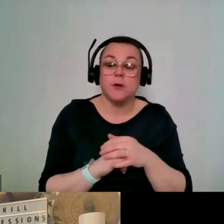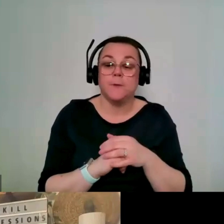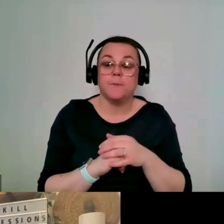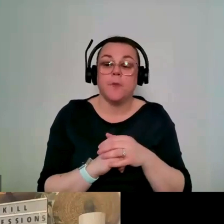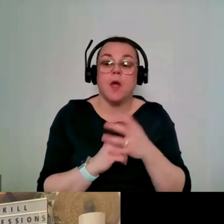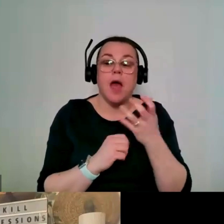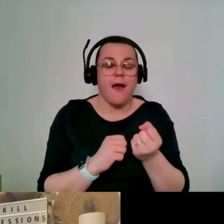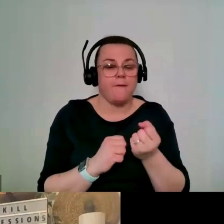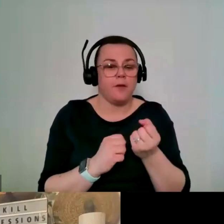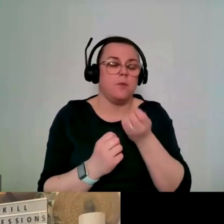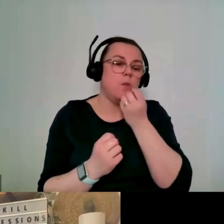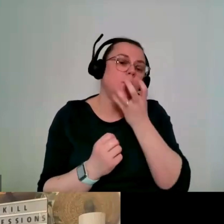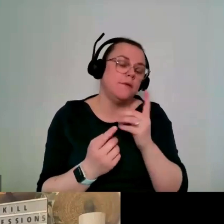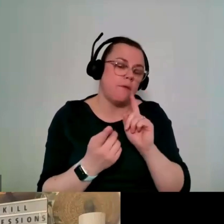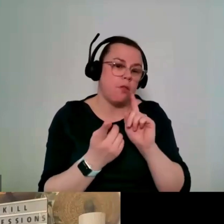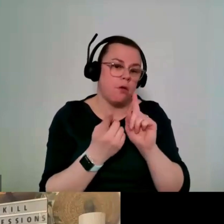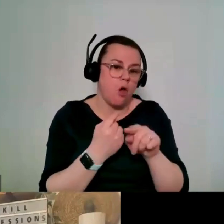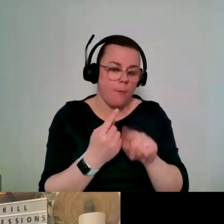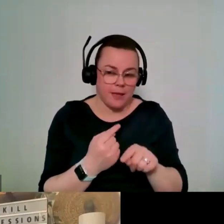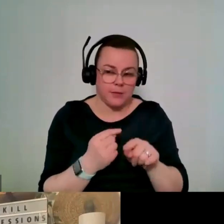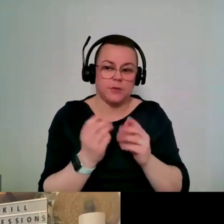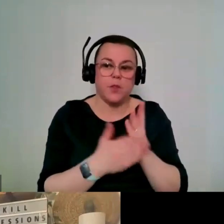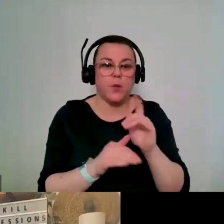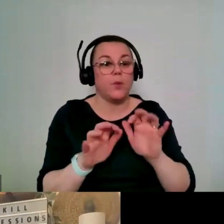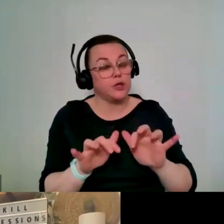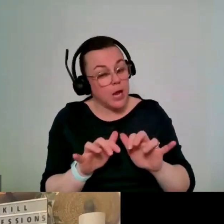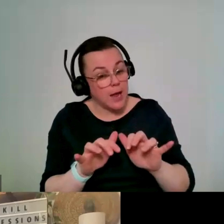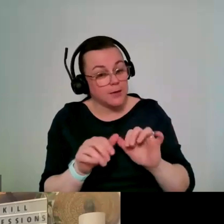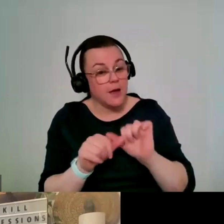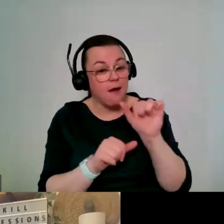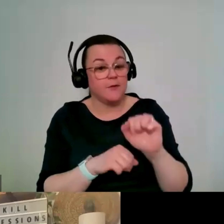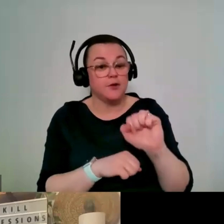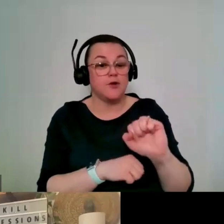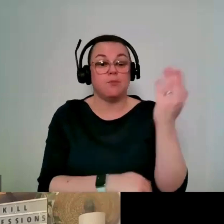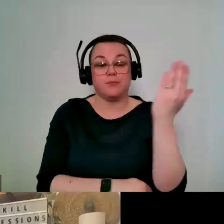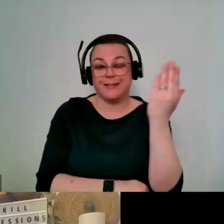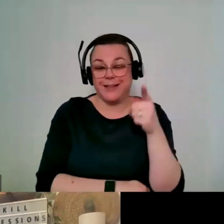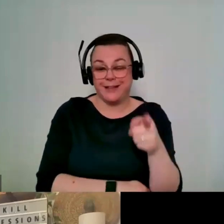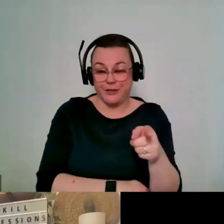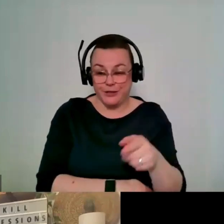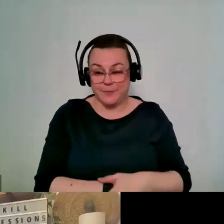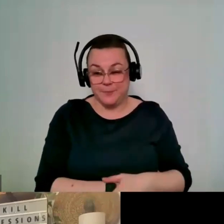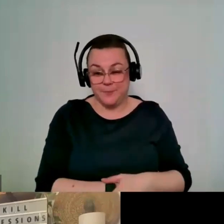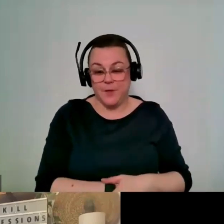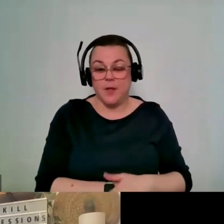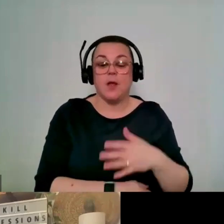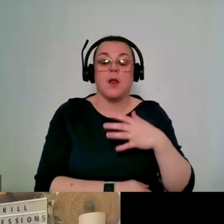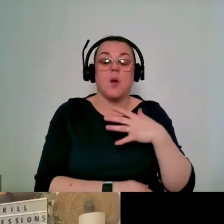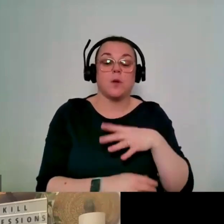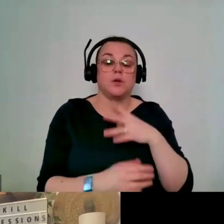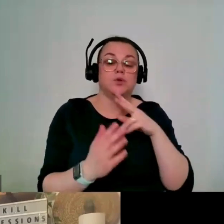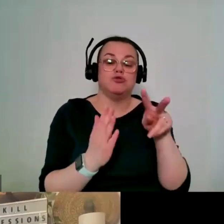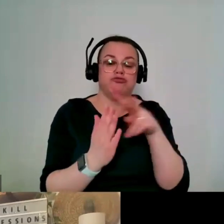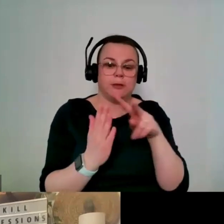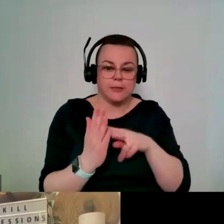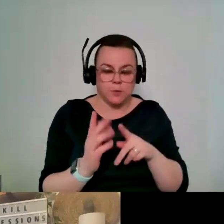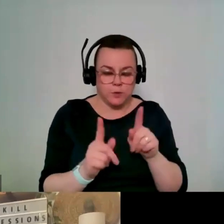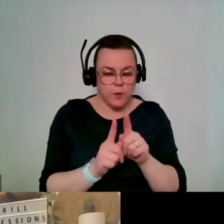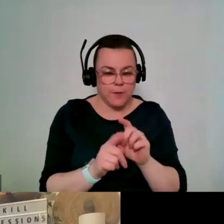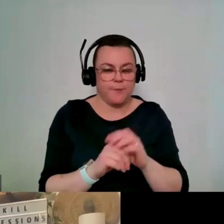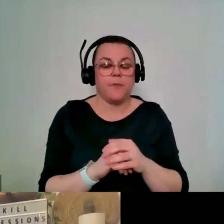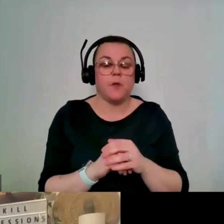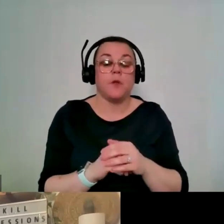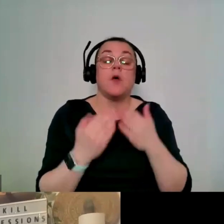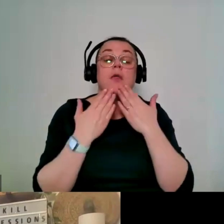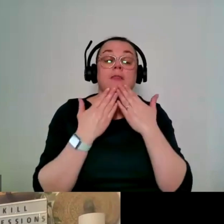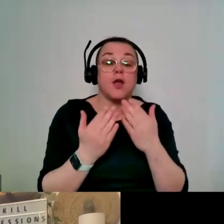some really wonderful comments in the chat following your presentation. And I just want to read some of those out to you now. So